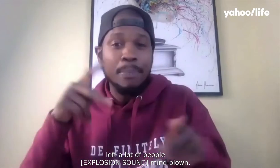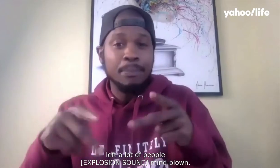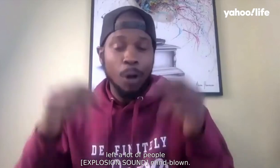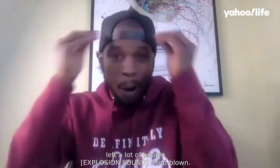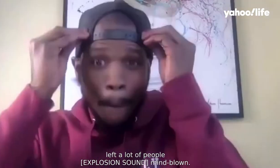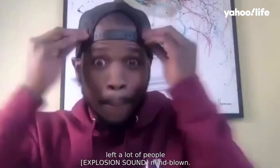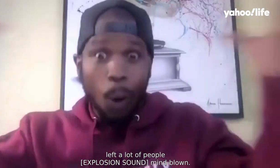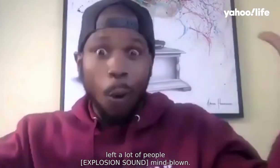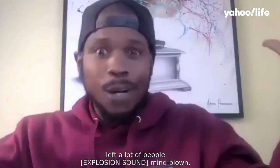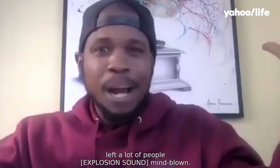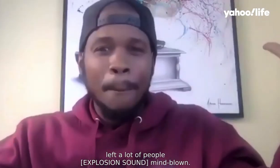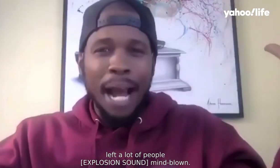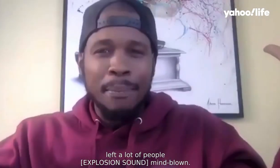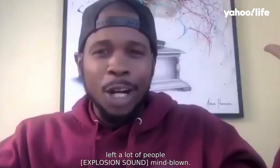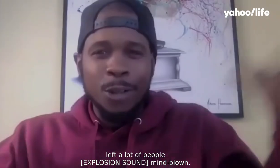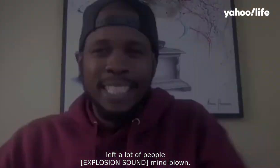people mind blown.